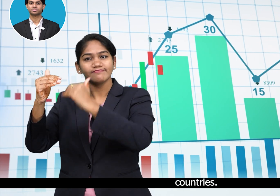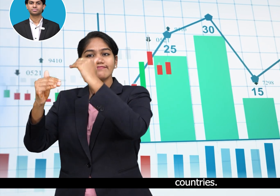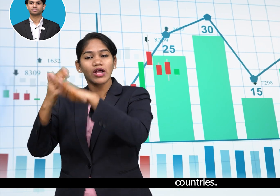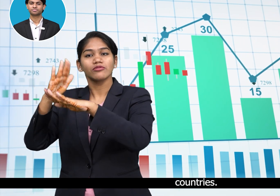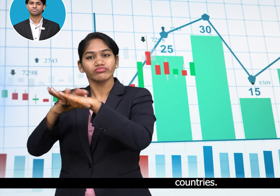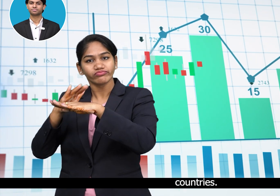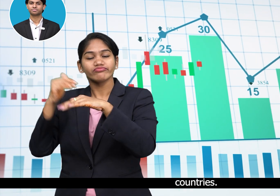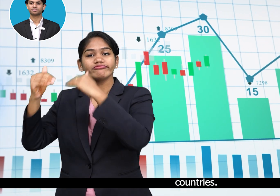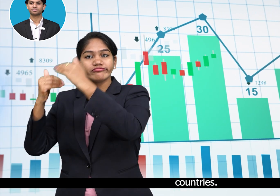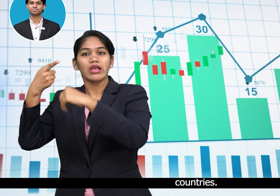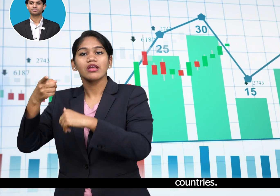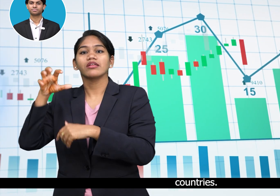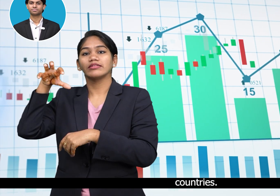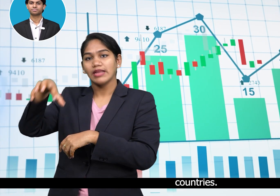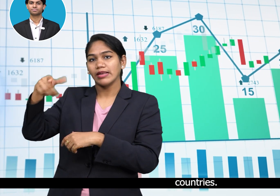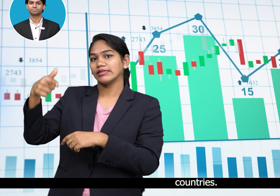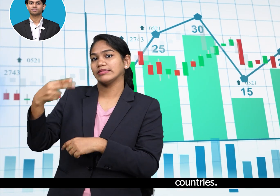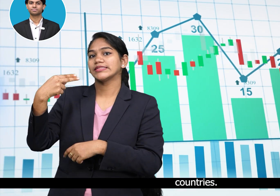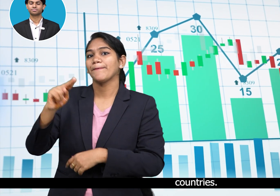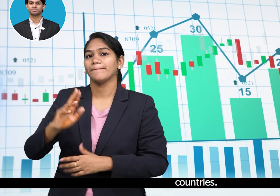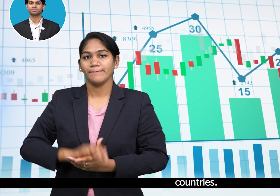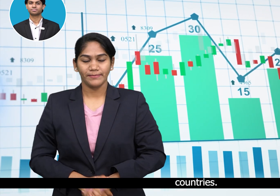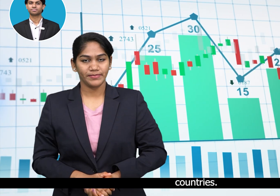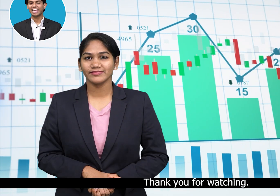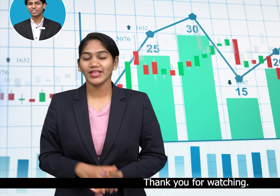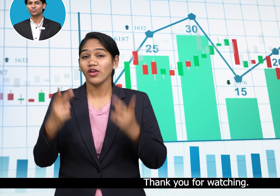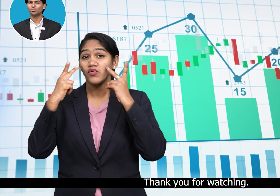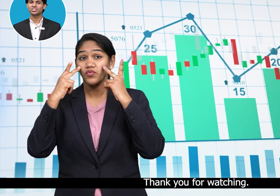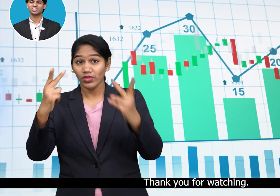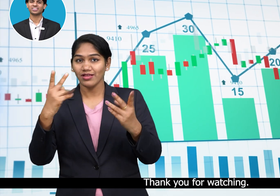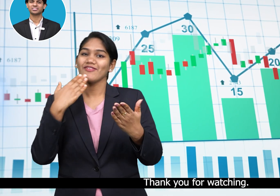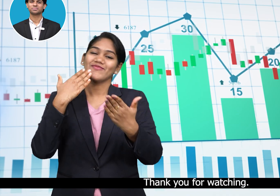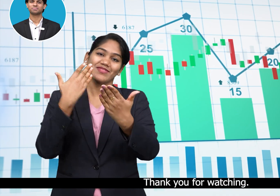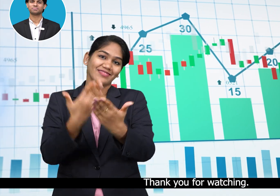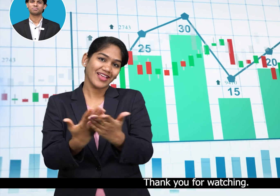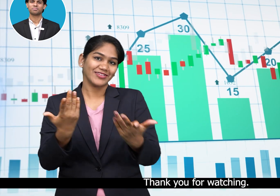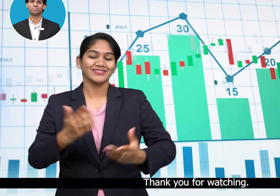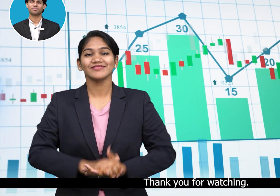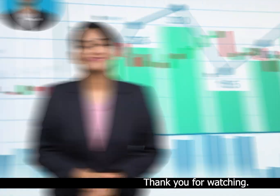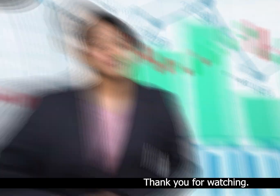Thank you for watching.